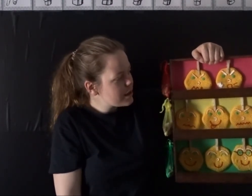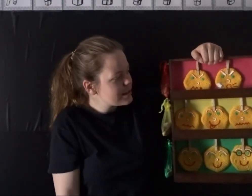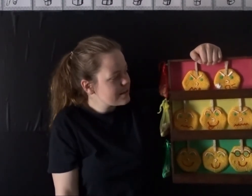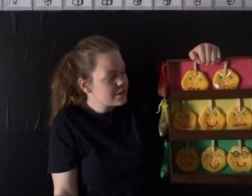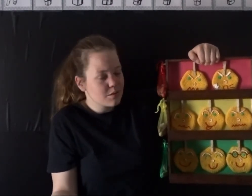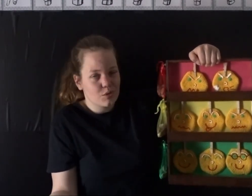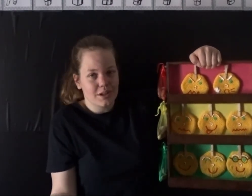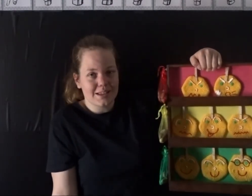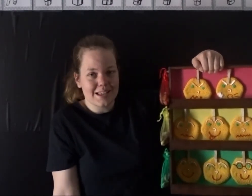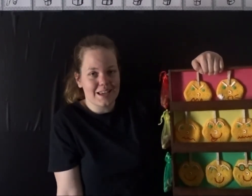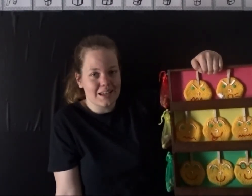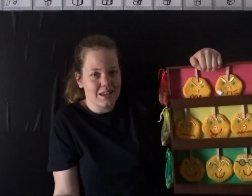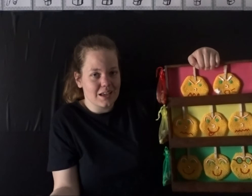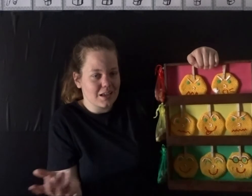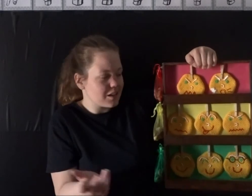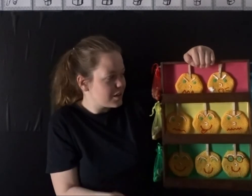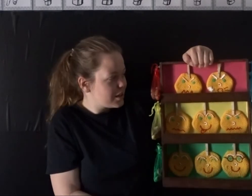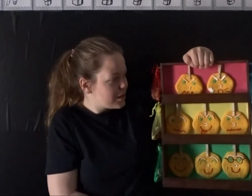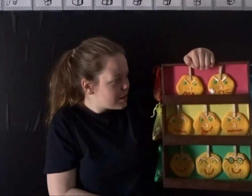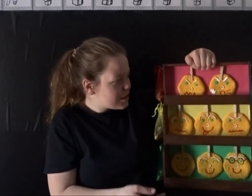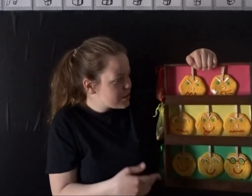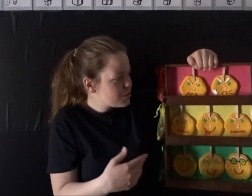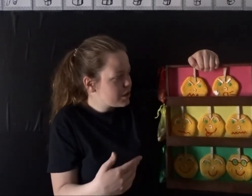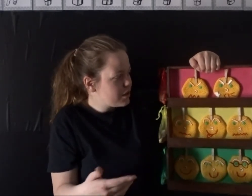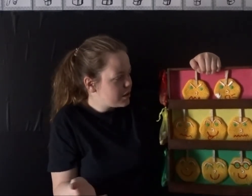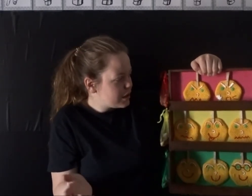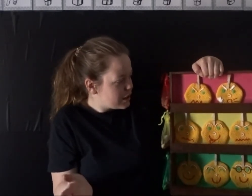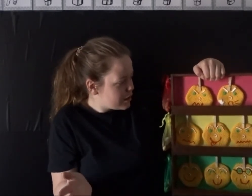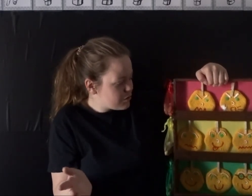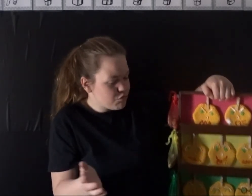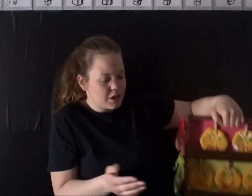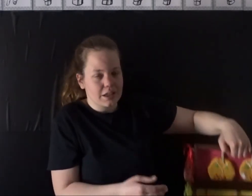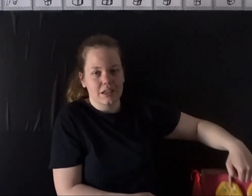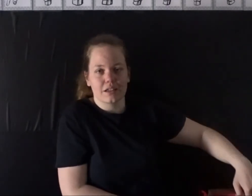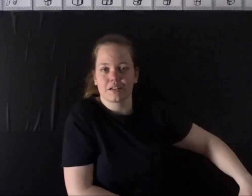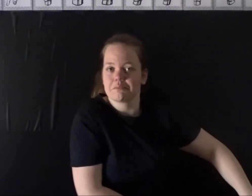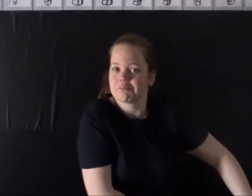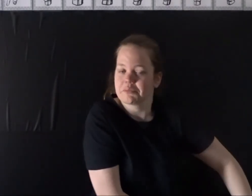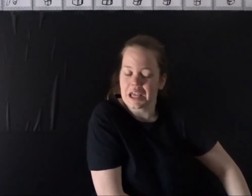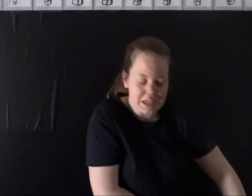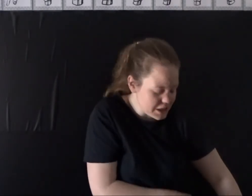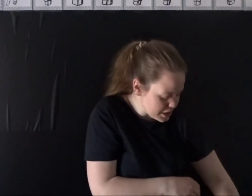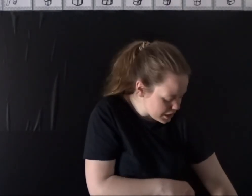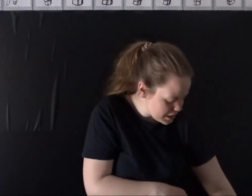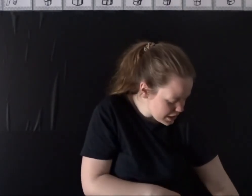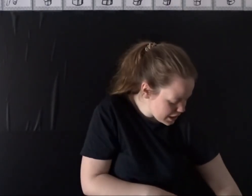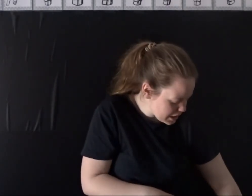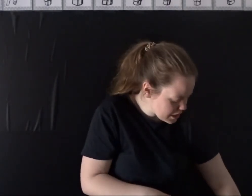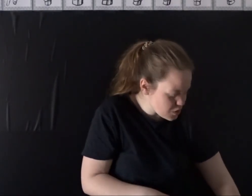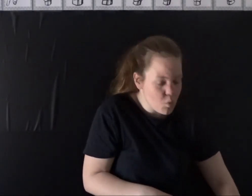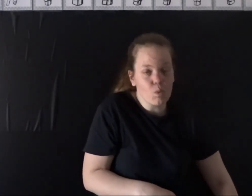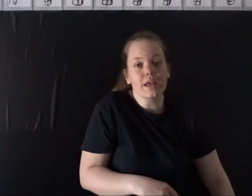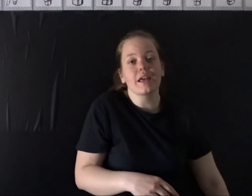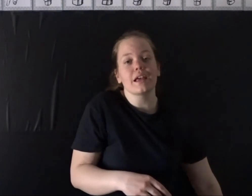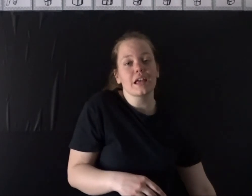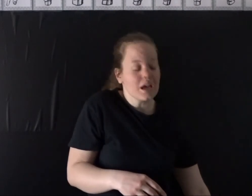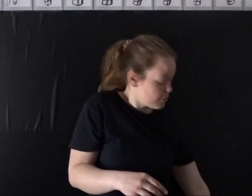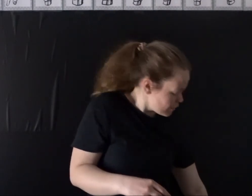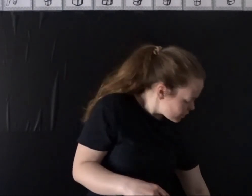if someone's hitting, swearing, running, anything that is way out of